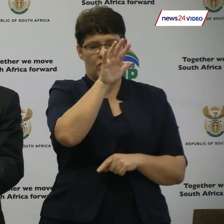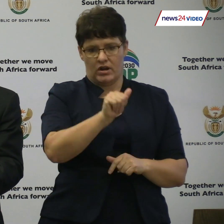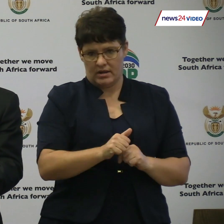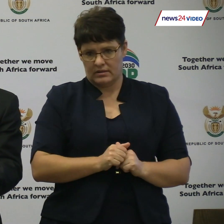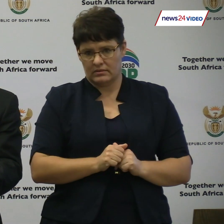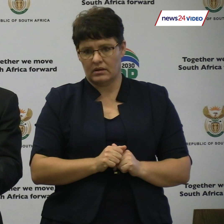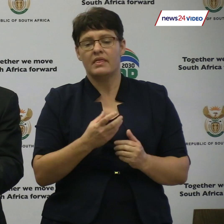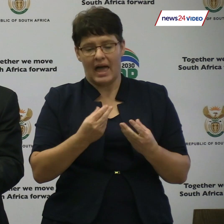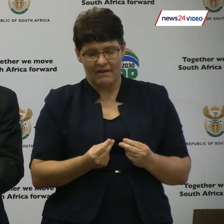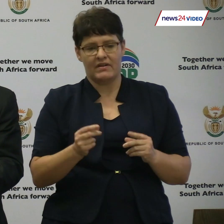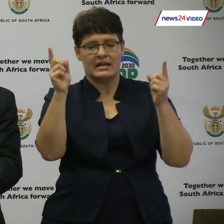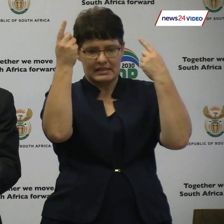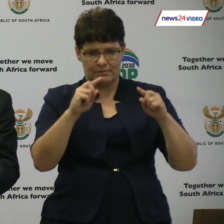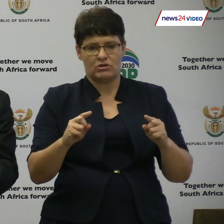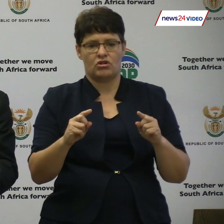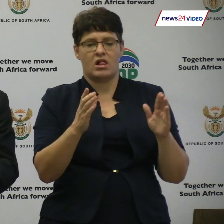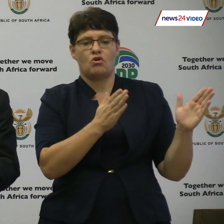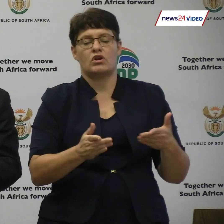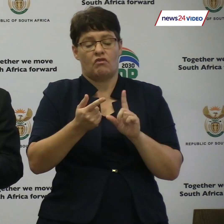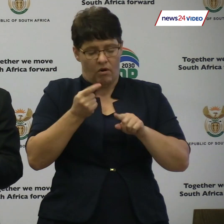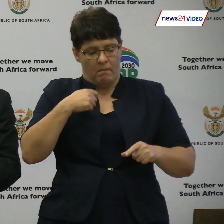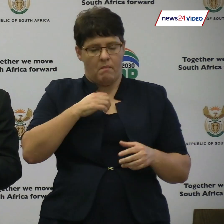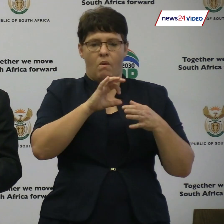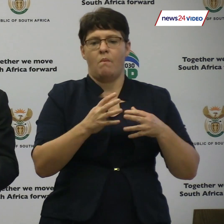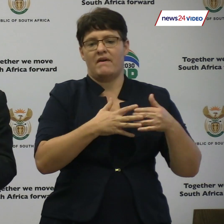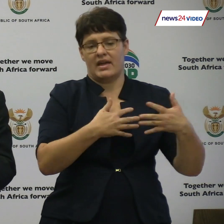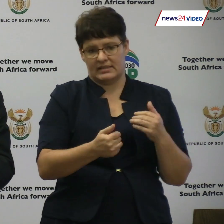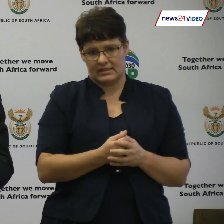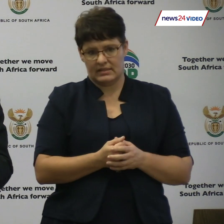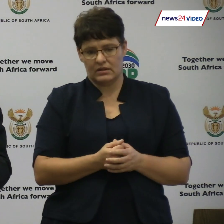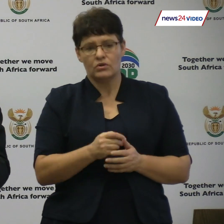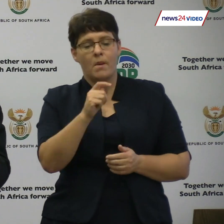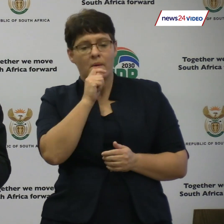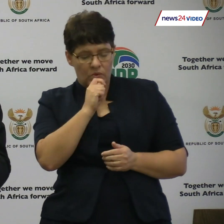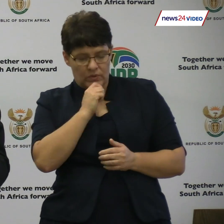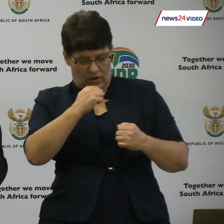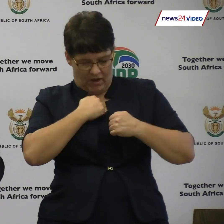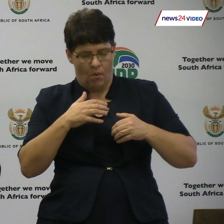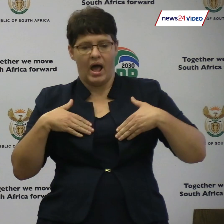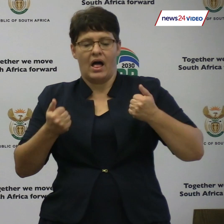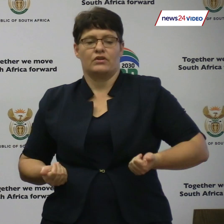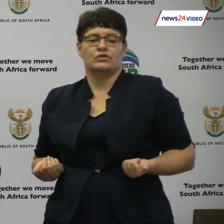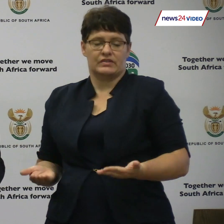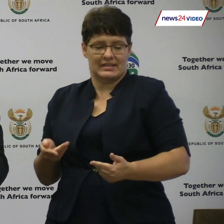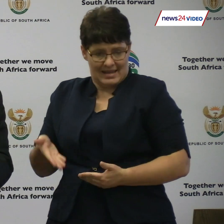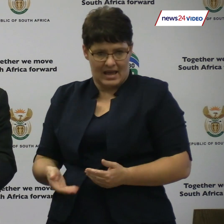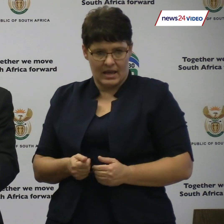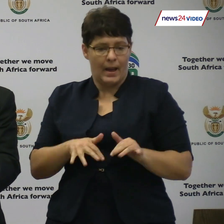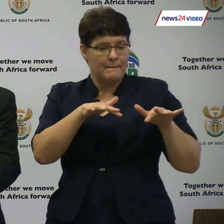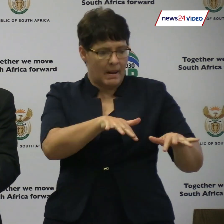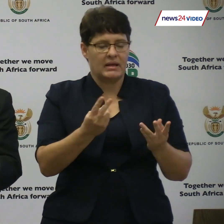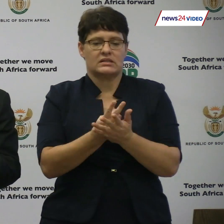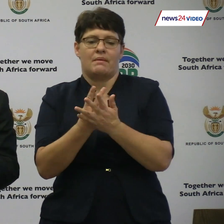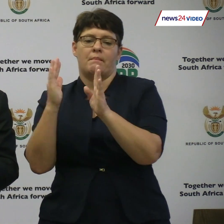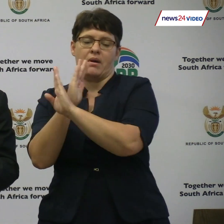They will make a special arrangements with Home Affairs to come and make use of our health services, both public and